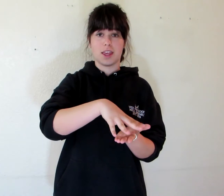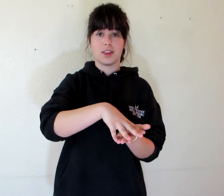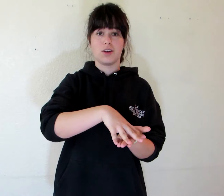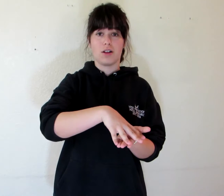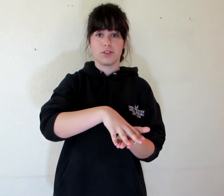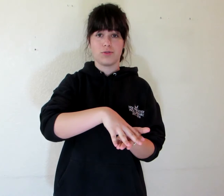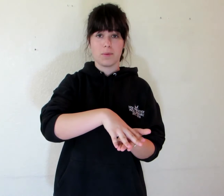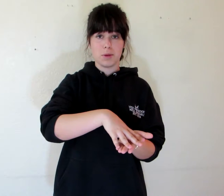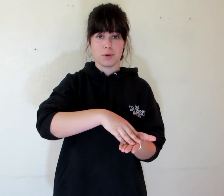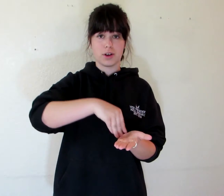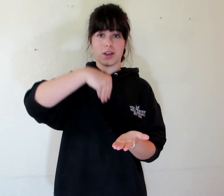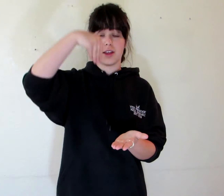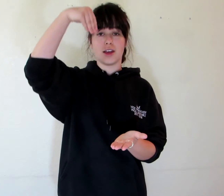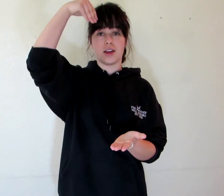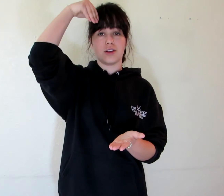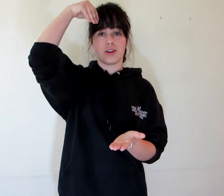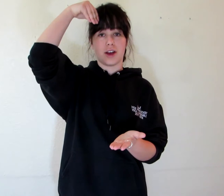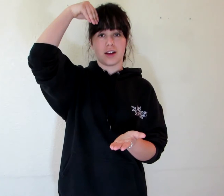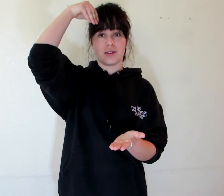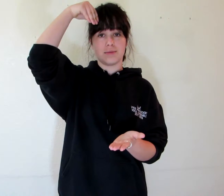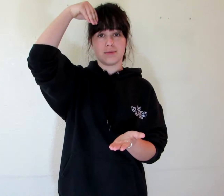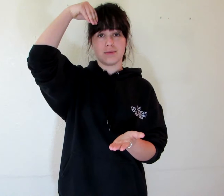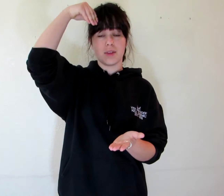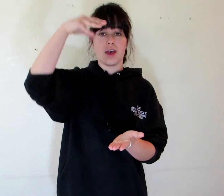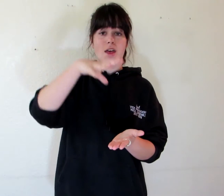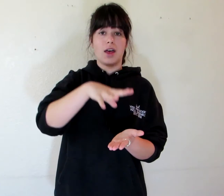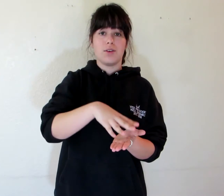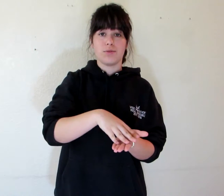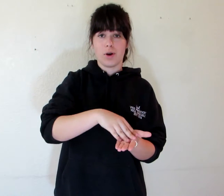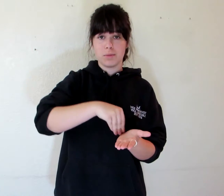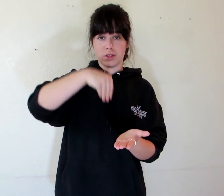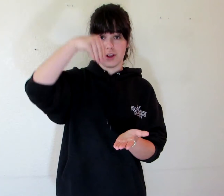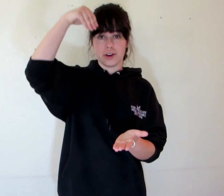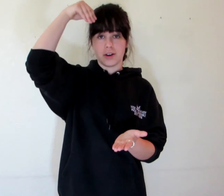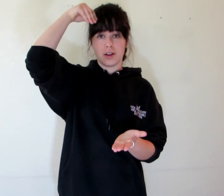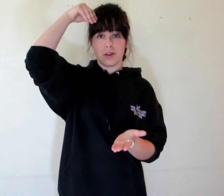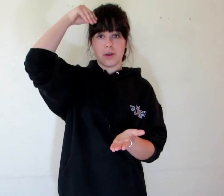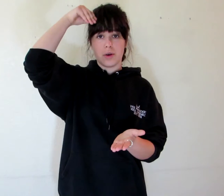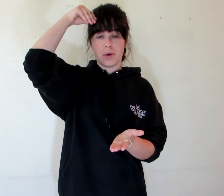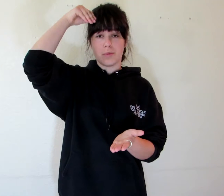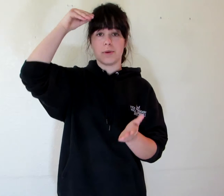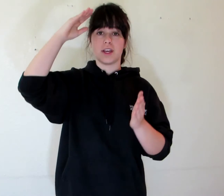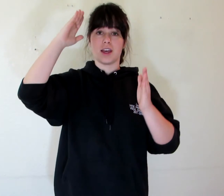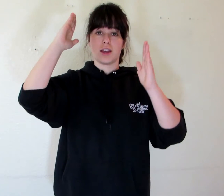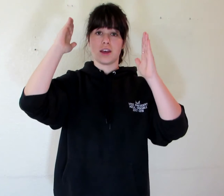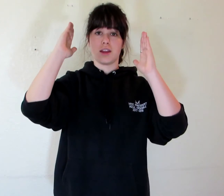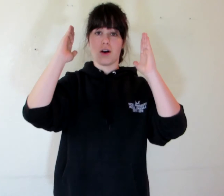the knowledge from the book into your head. From learn, we'll be taking